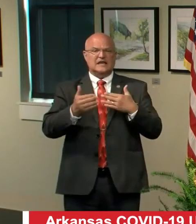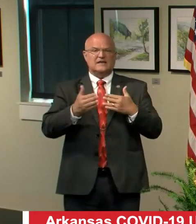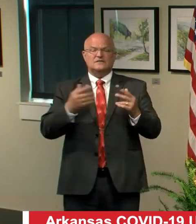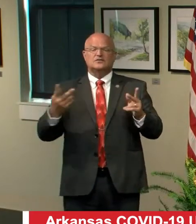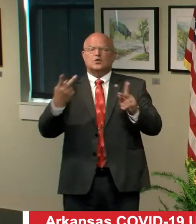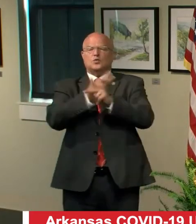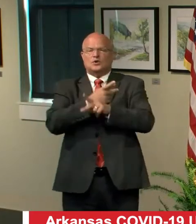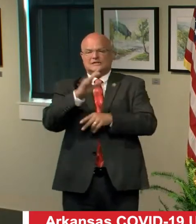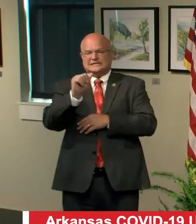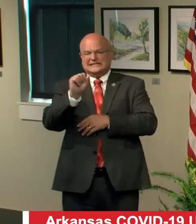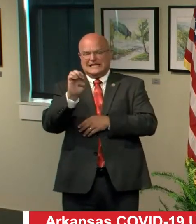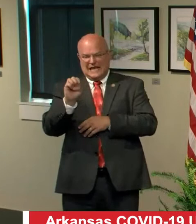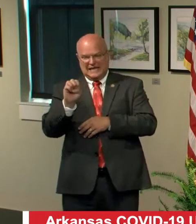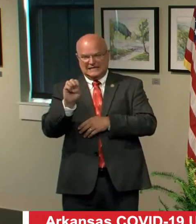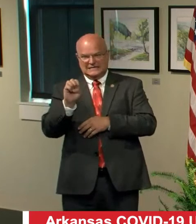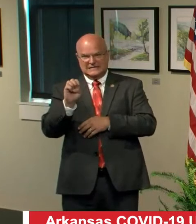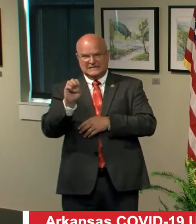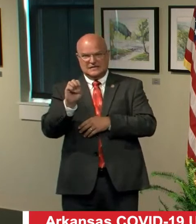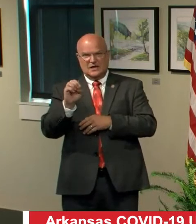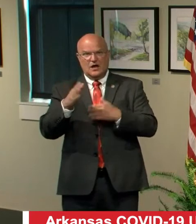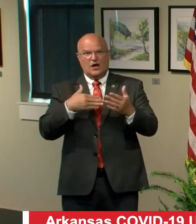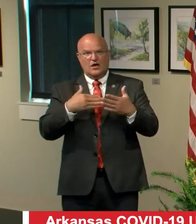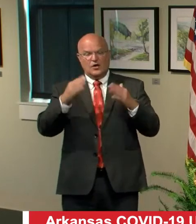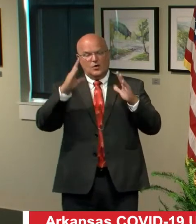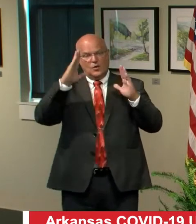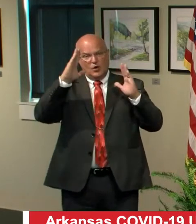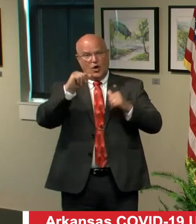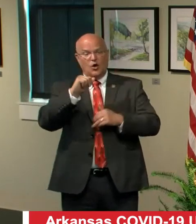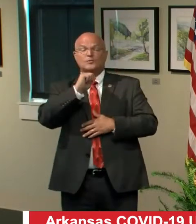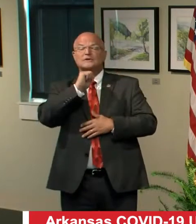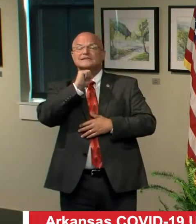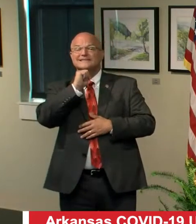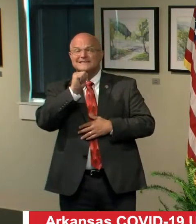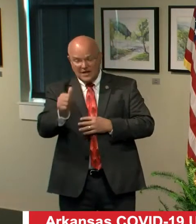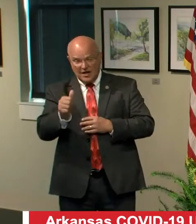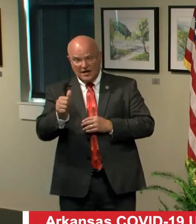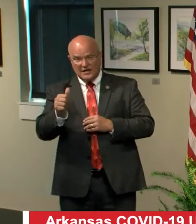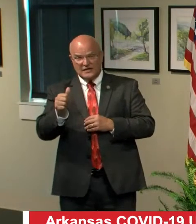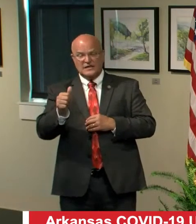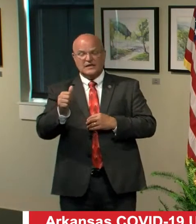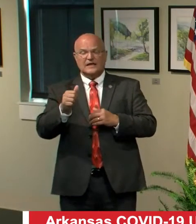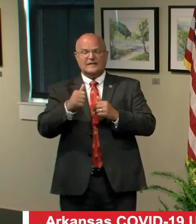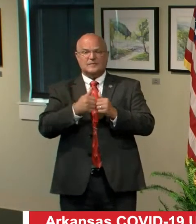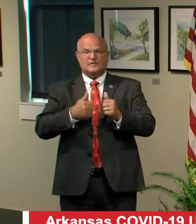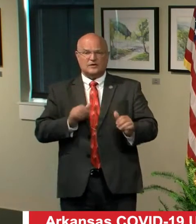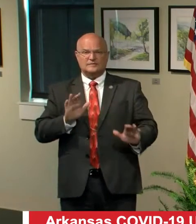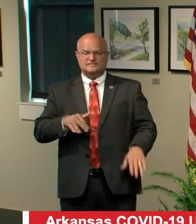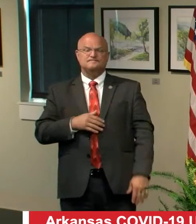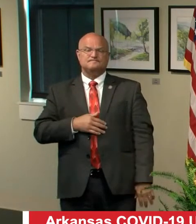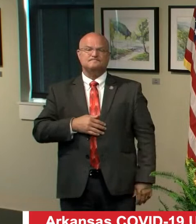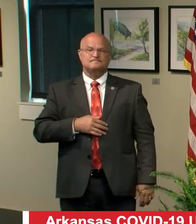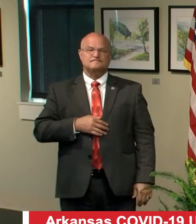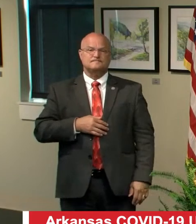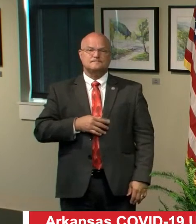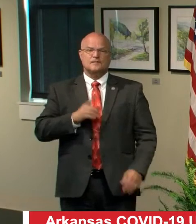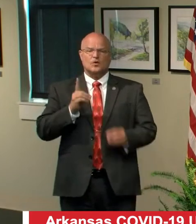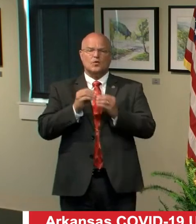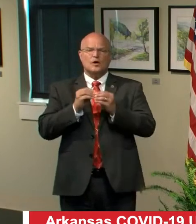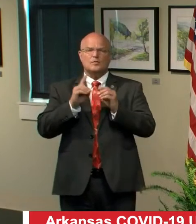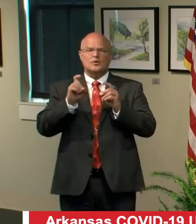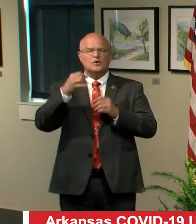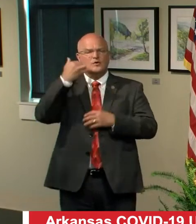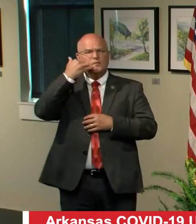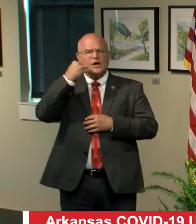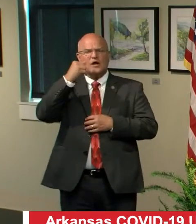a worst case scenario, although we certainly hope that that will be avoided. One more